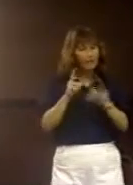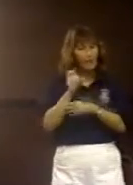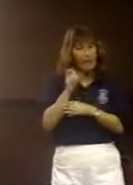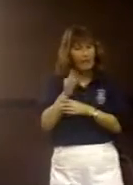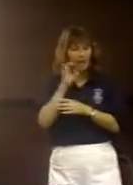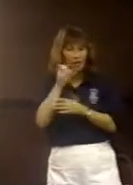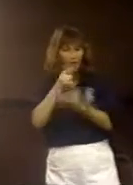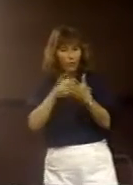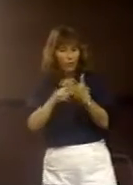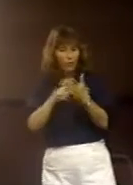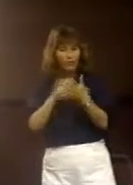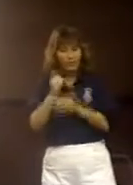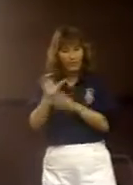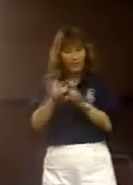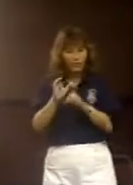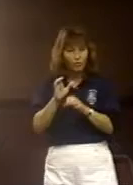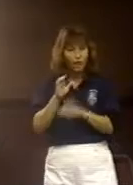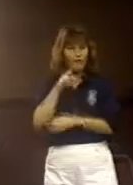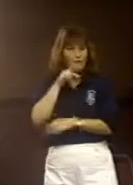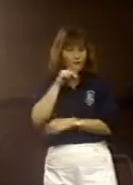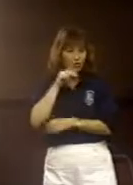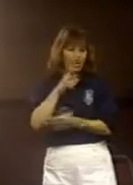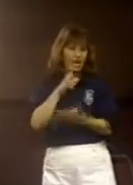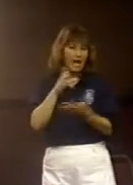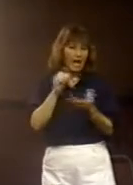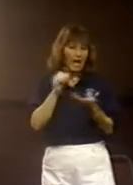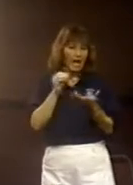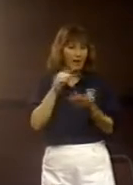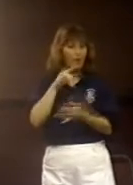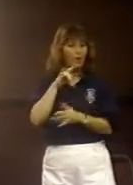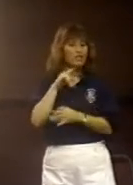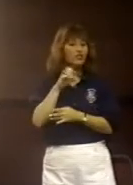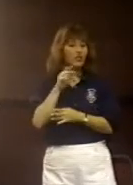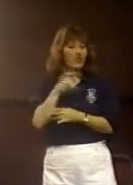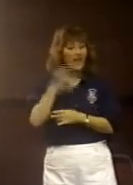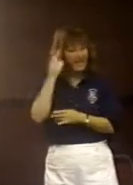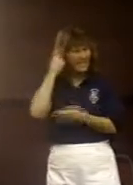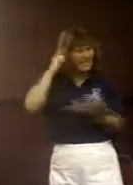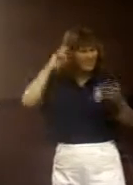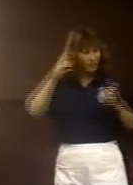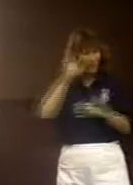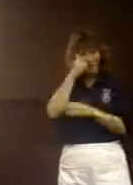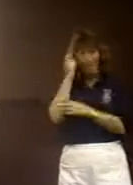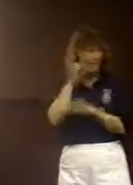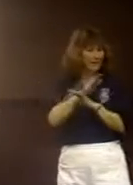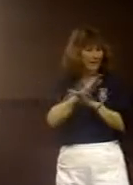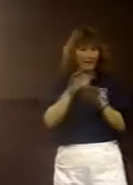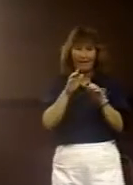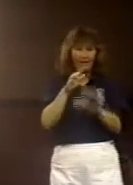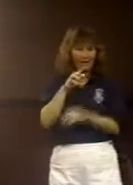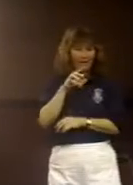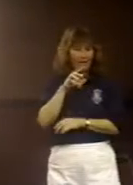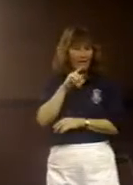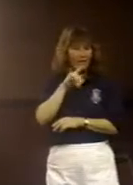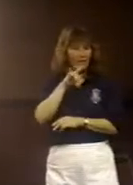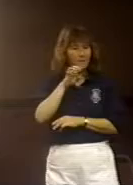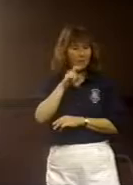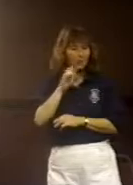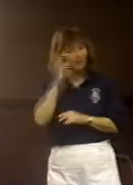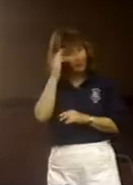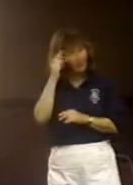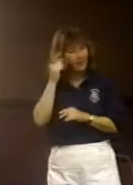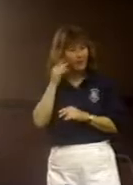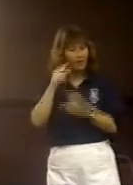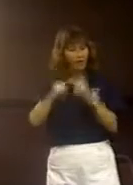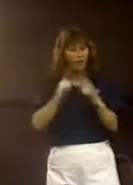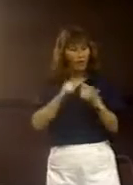of calling what they're doing a pigeon. And I think it's very confusing because it's not the kind of a pigeon that we think of when we think